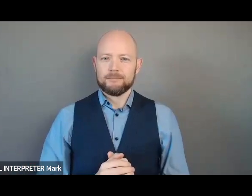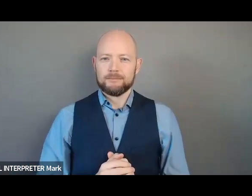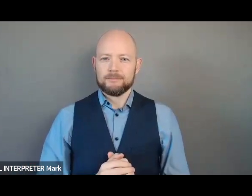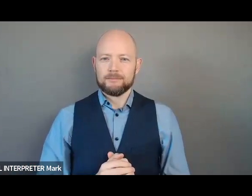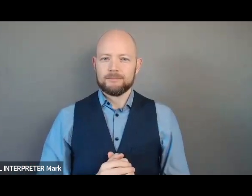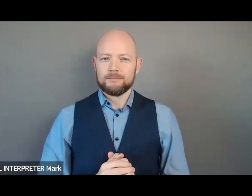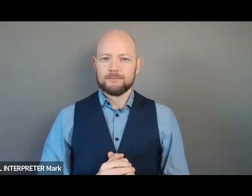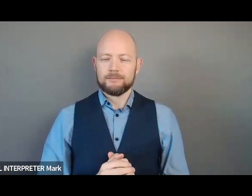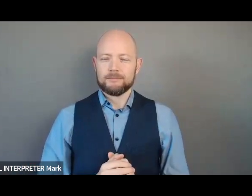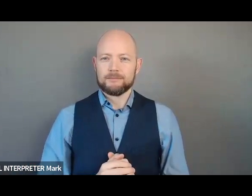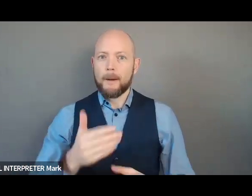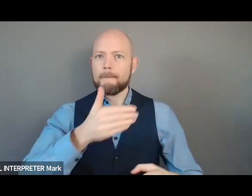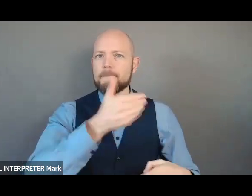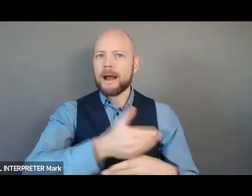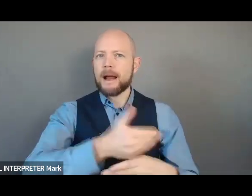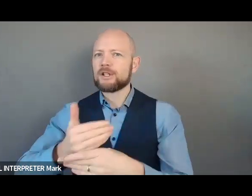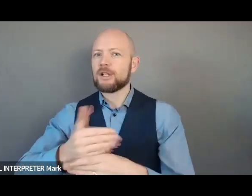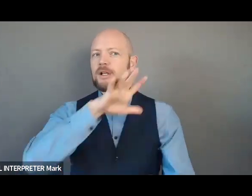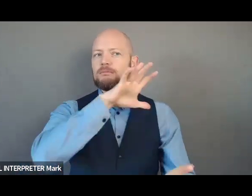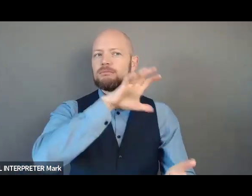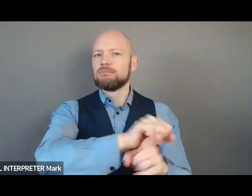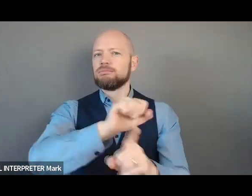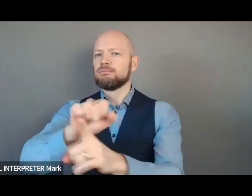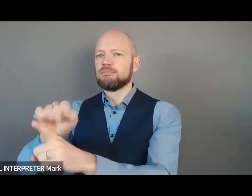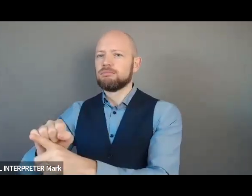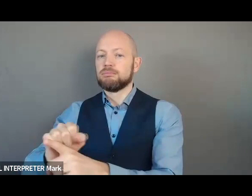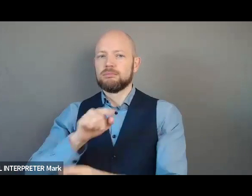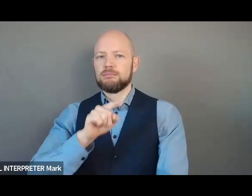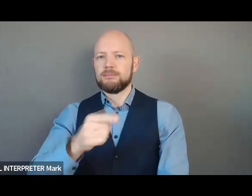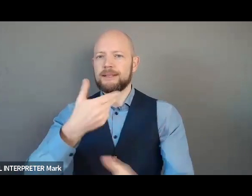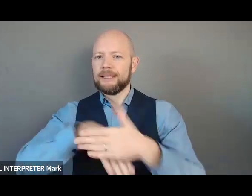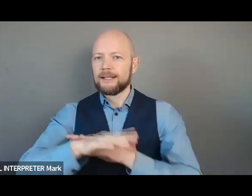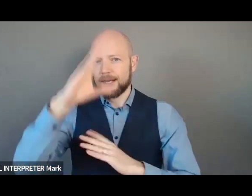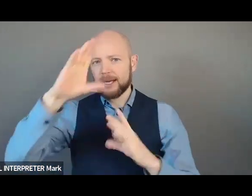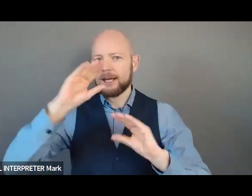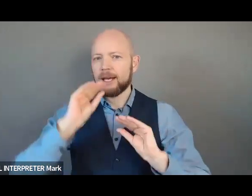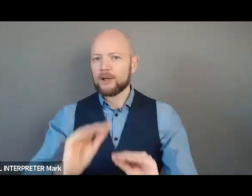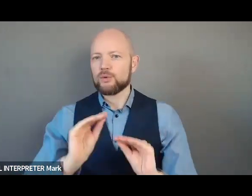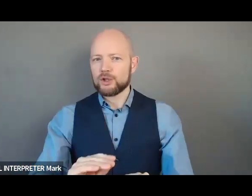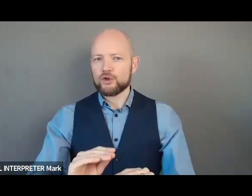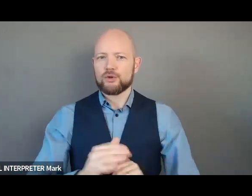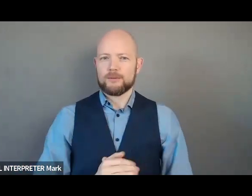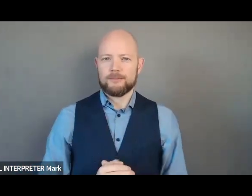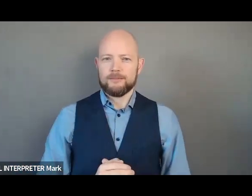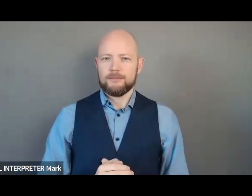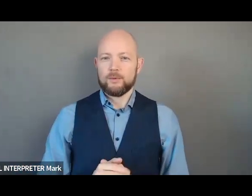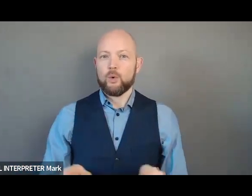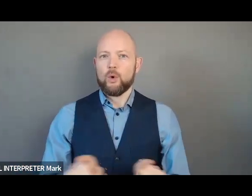the barriers to being able to do research to institutions, and then addressing the lack of recognition for racism